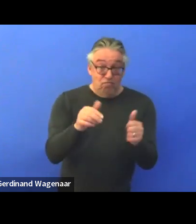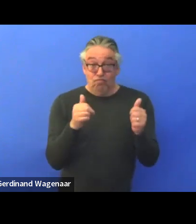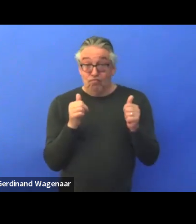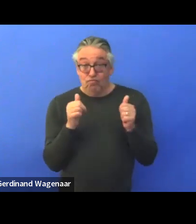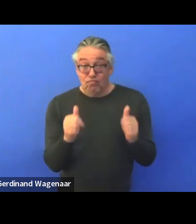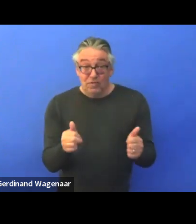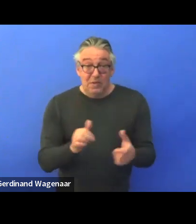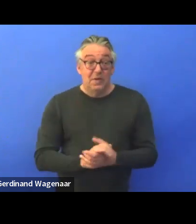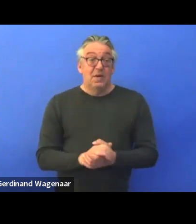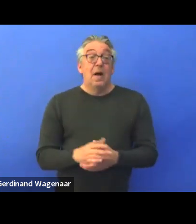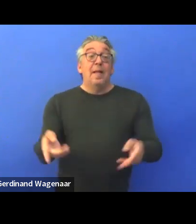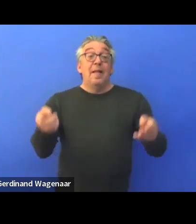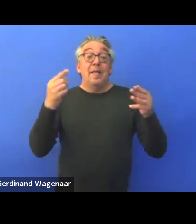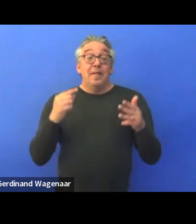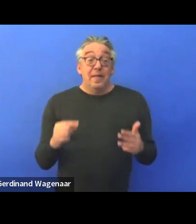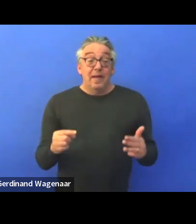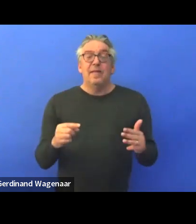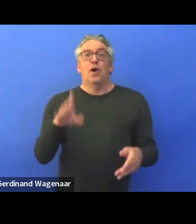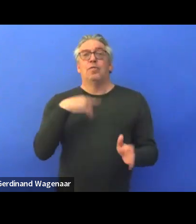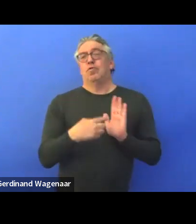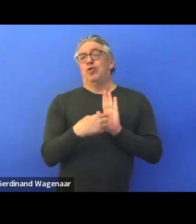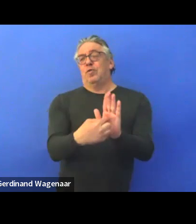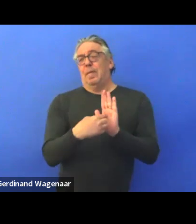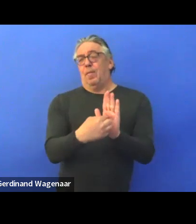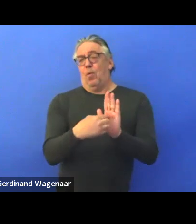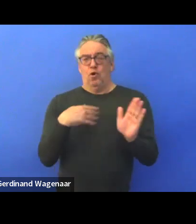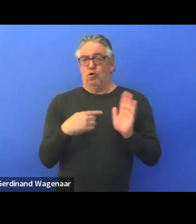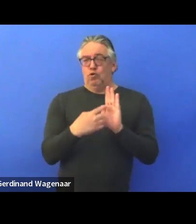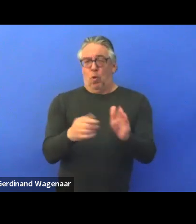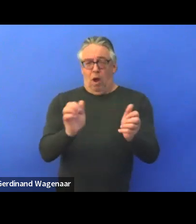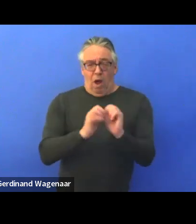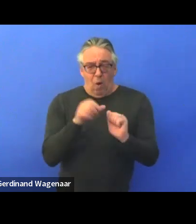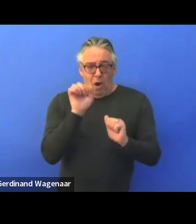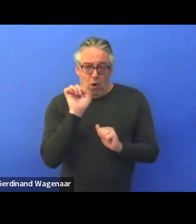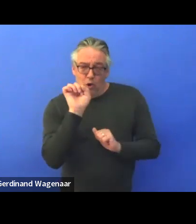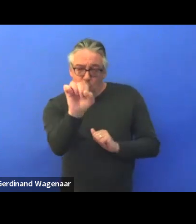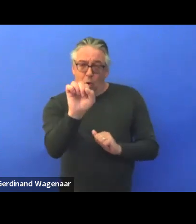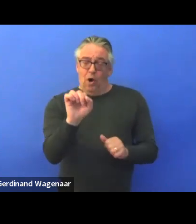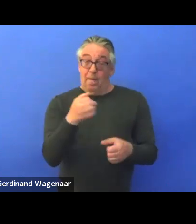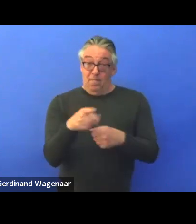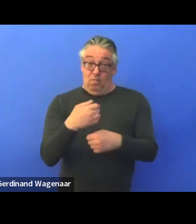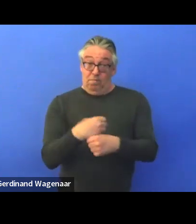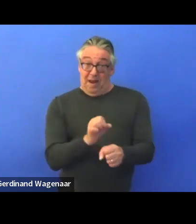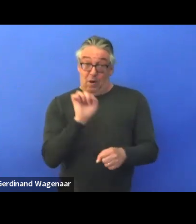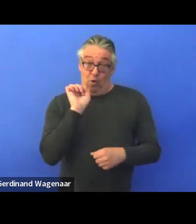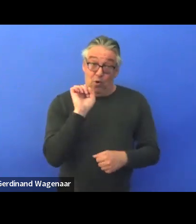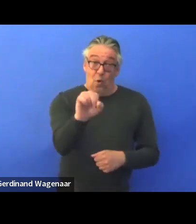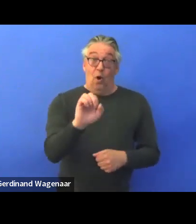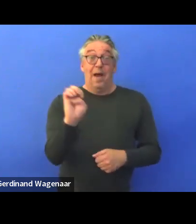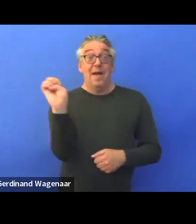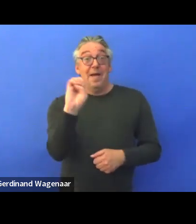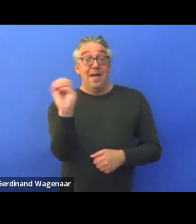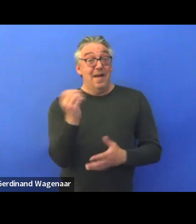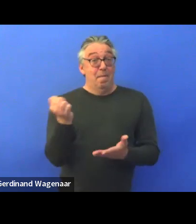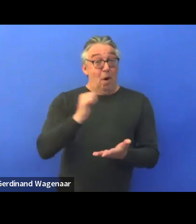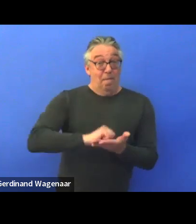within that before we move to some demos, and we'll show how we can make your own EPUB, and we'll also talk a little